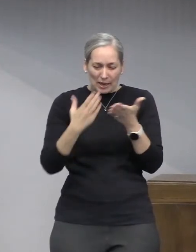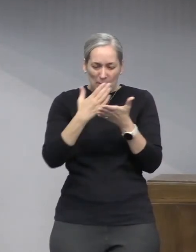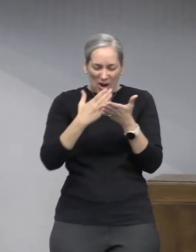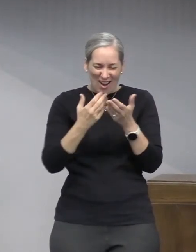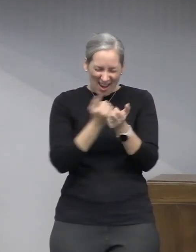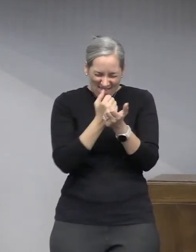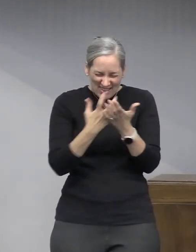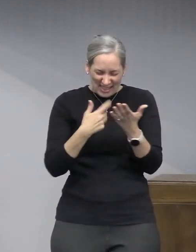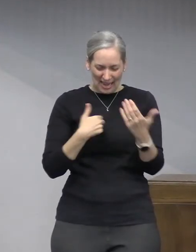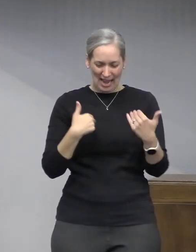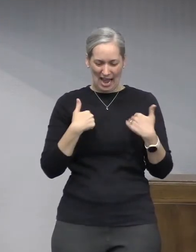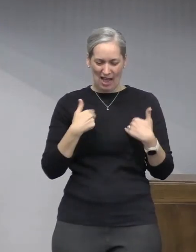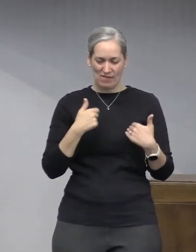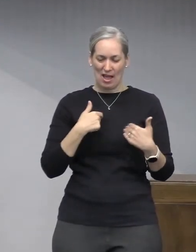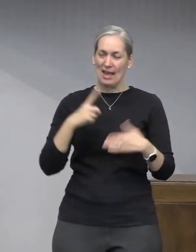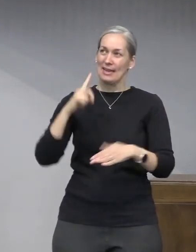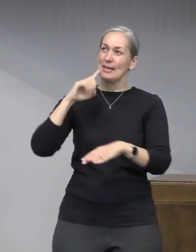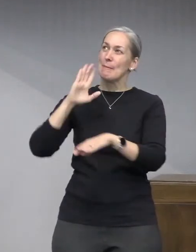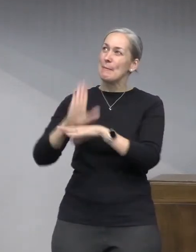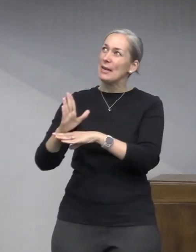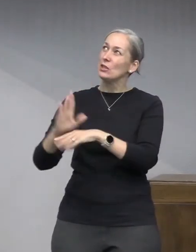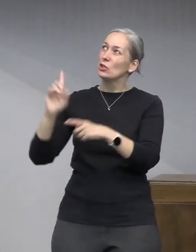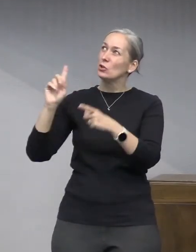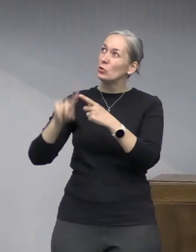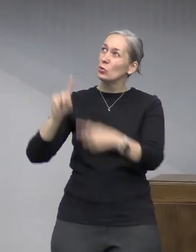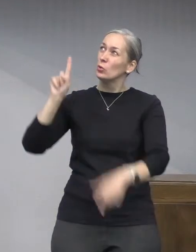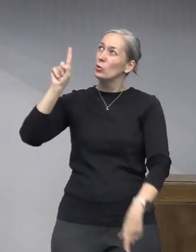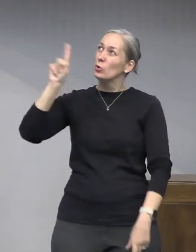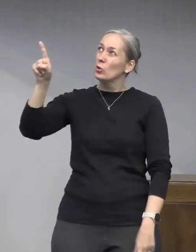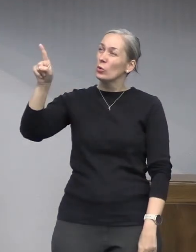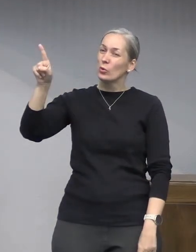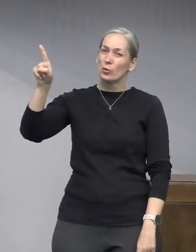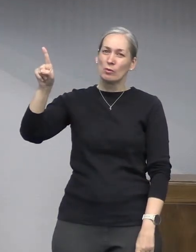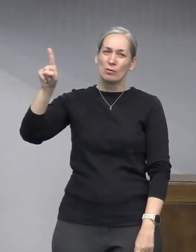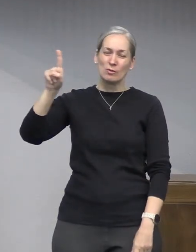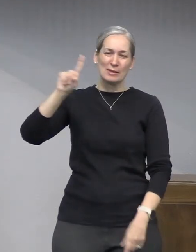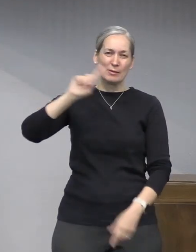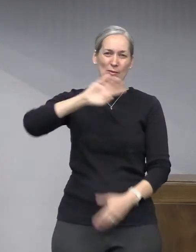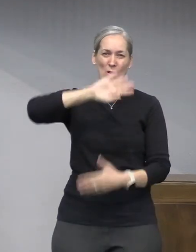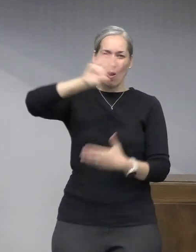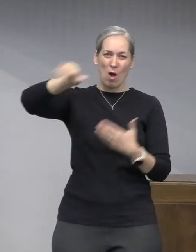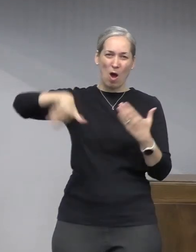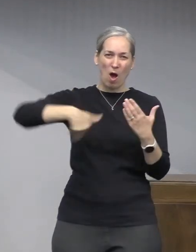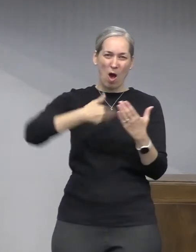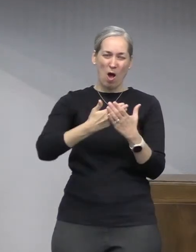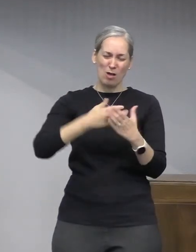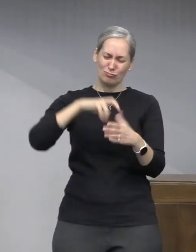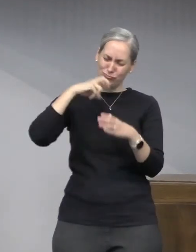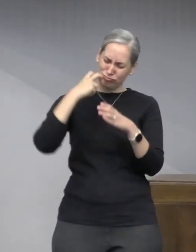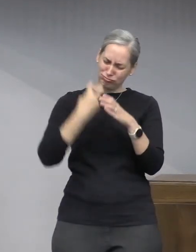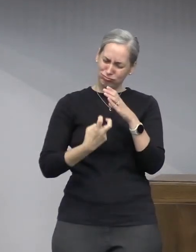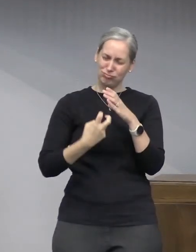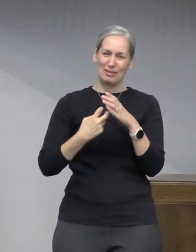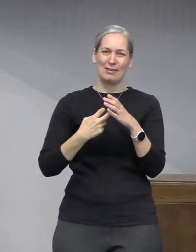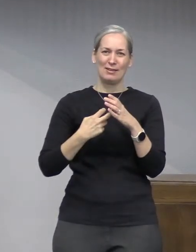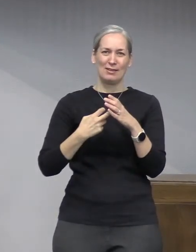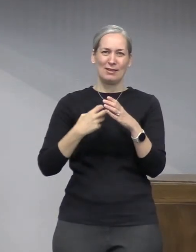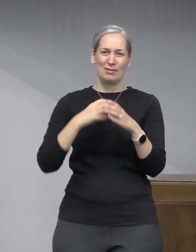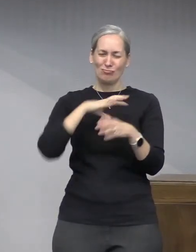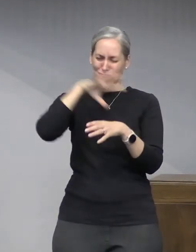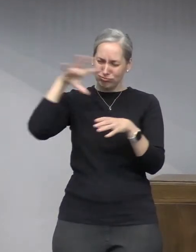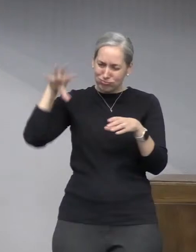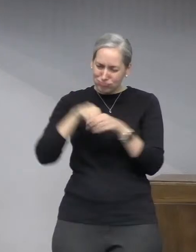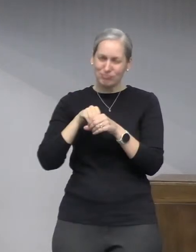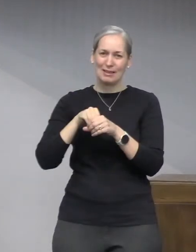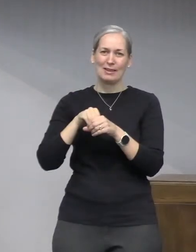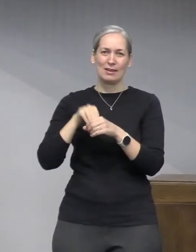you. And this is the same all-in devotion that Jesus calls to us time